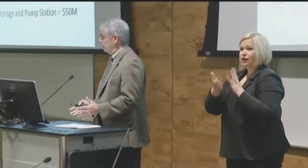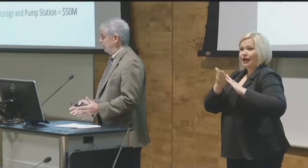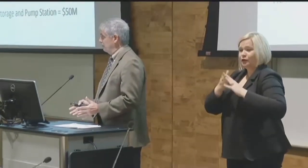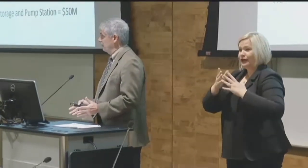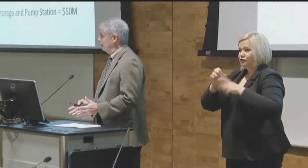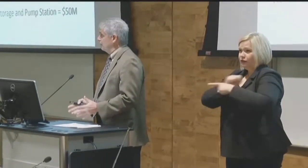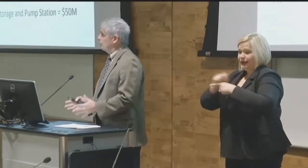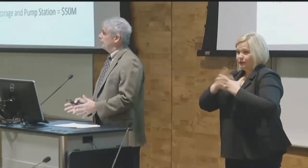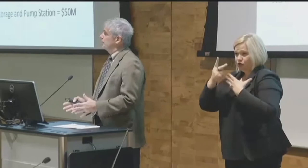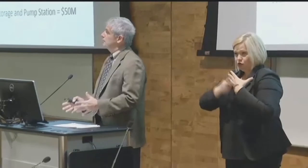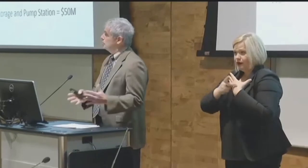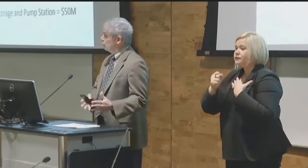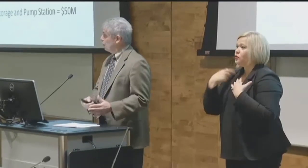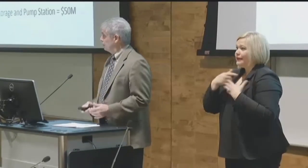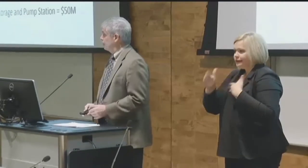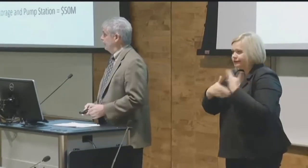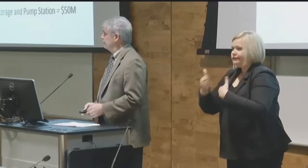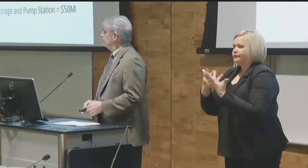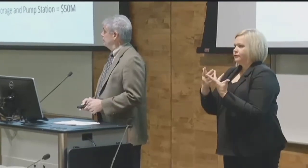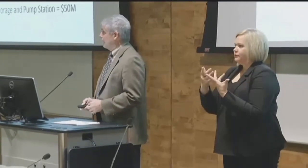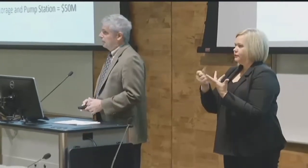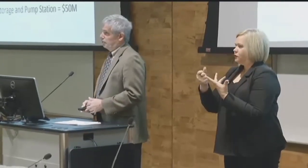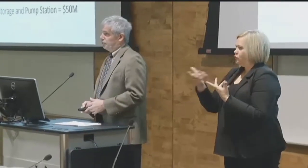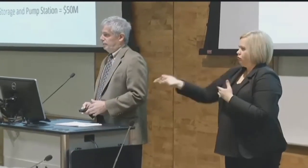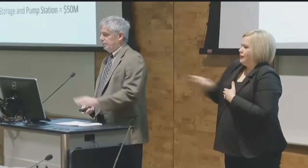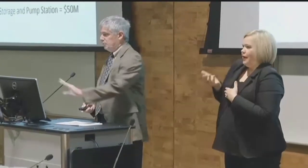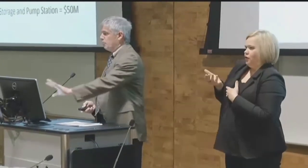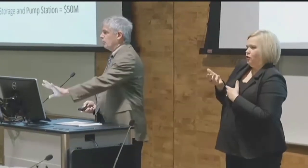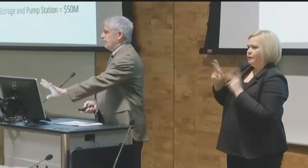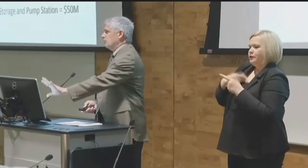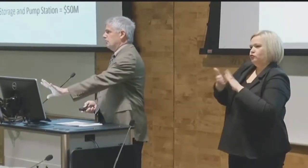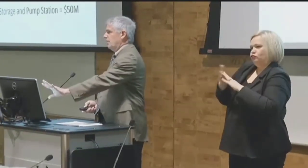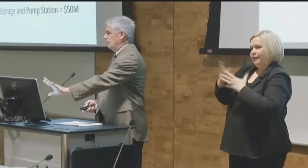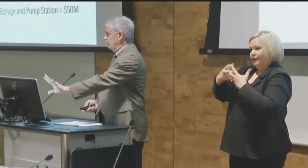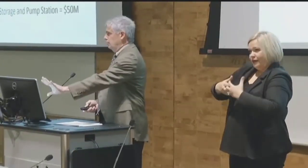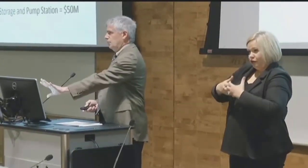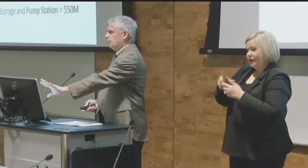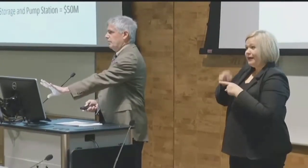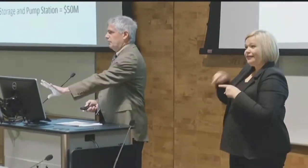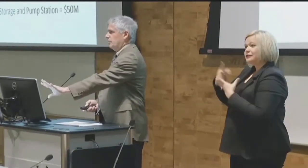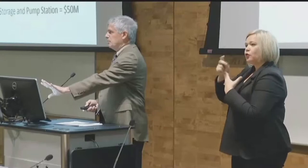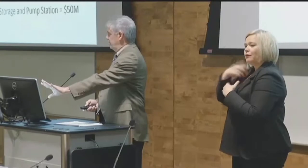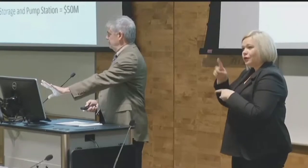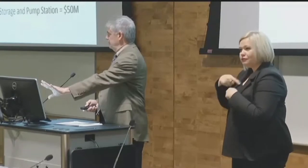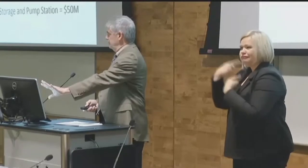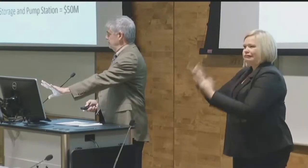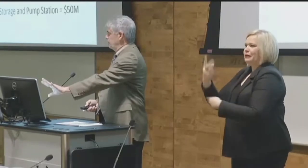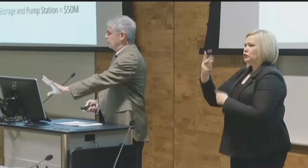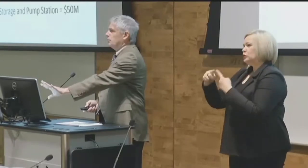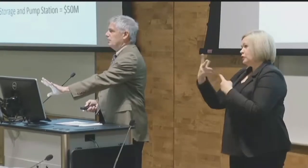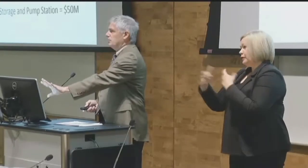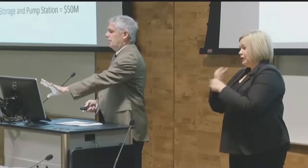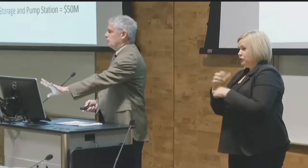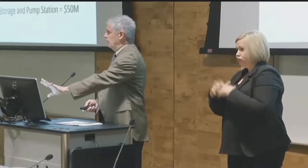training program so that we can move forward to get the operator trained. But this program here was going to take 2 to 3 years to implement. So